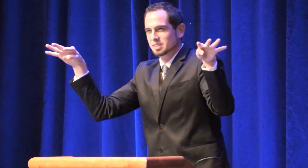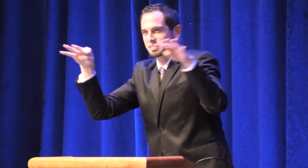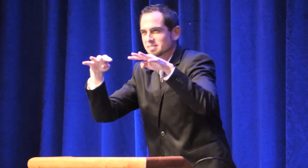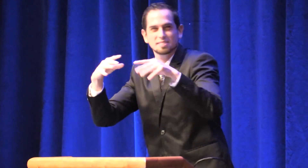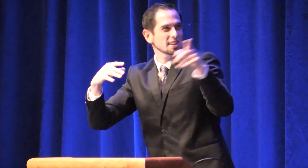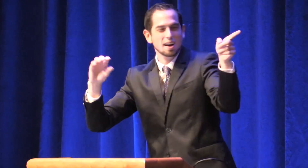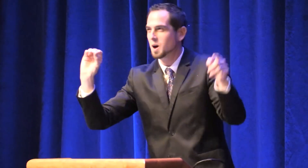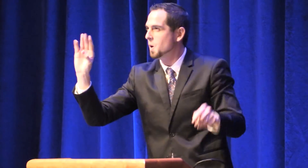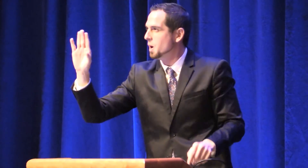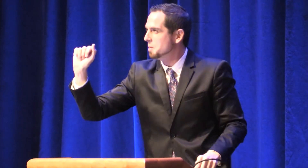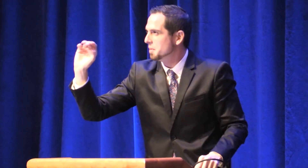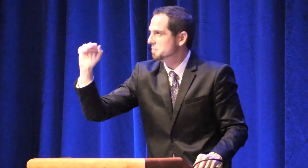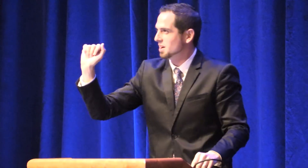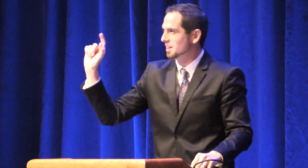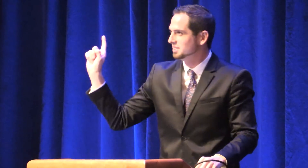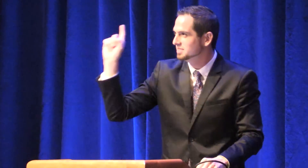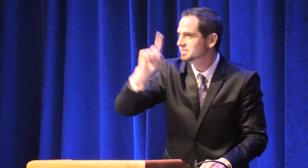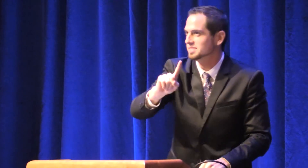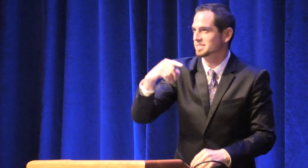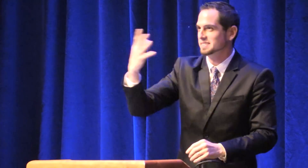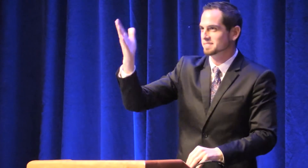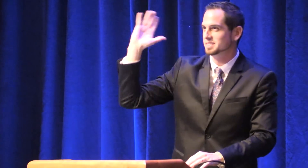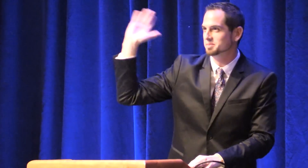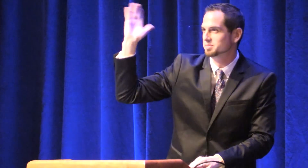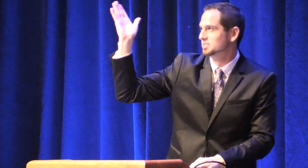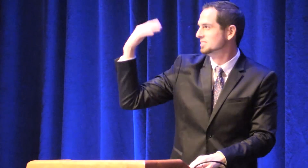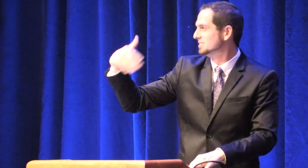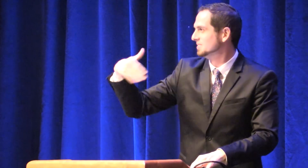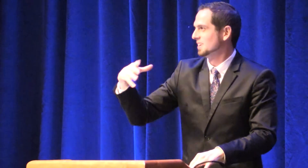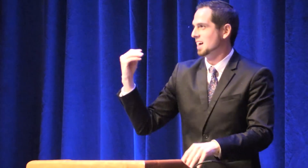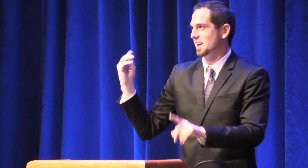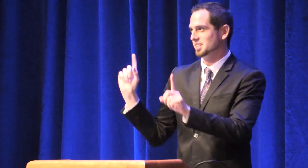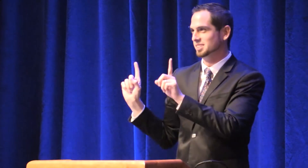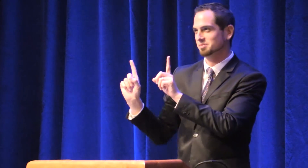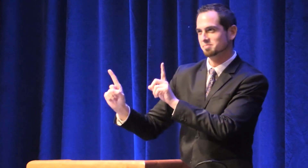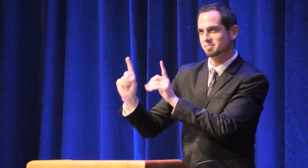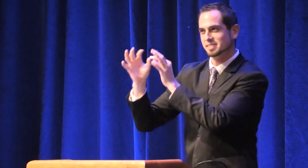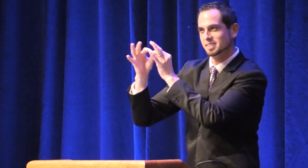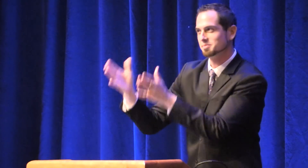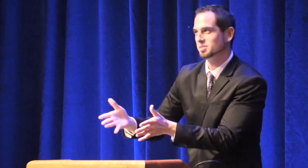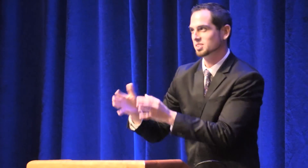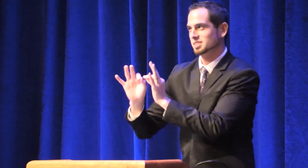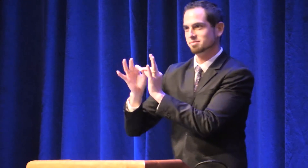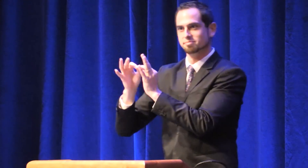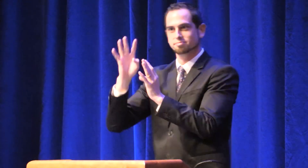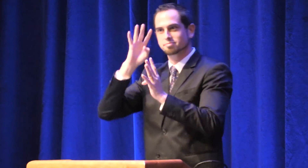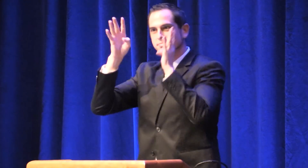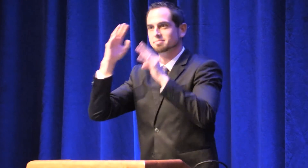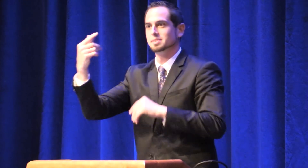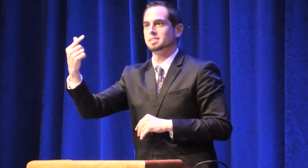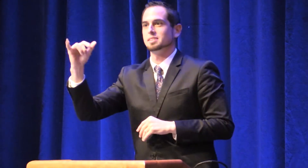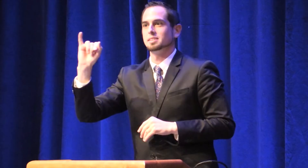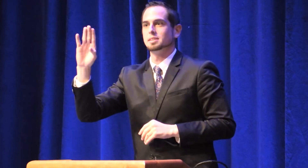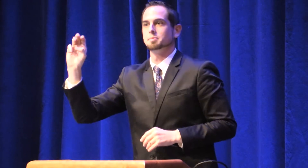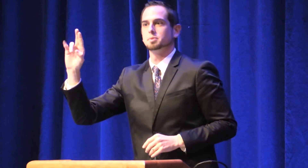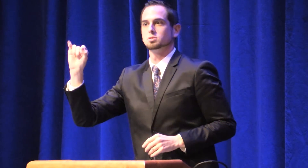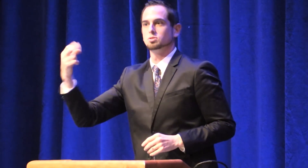for Nelson Mandela. President Obama was on the stage speaking to a crowd with an